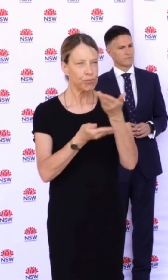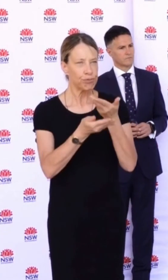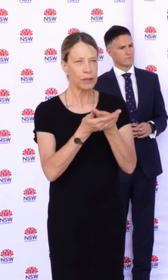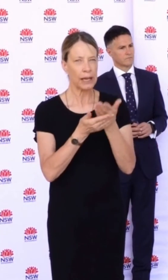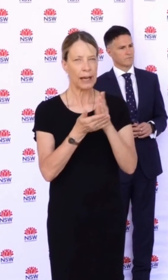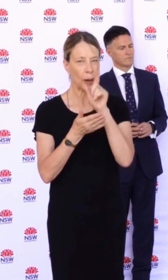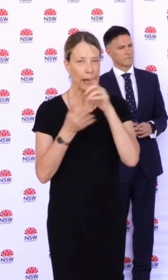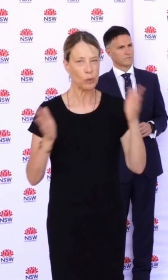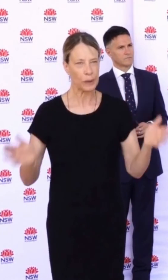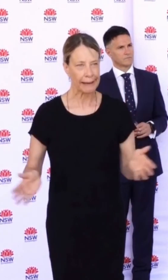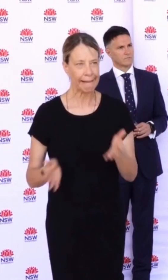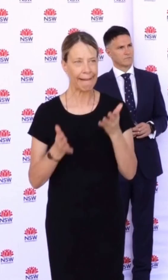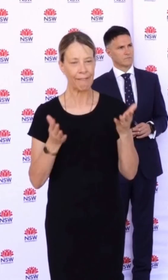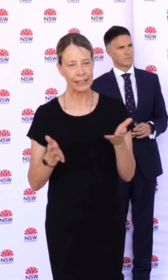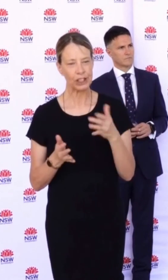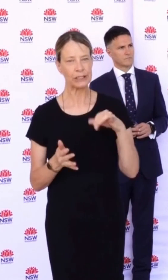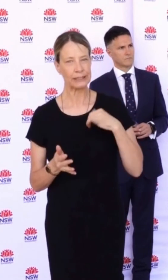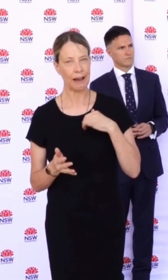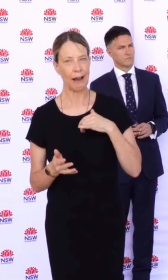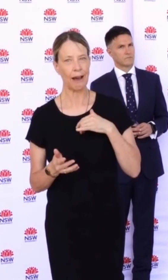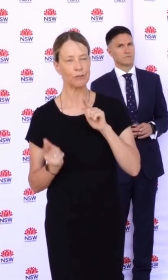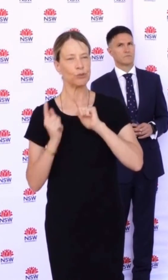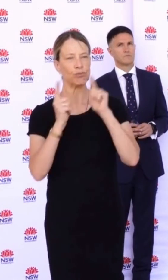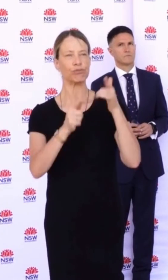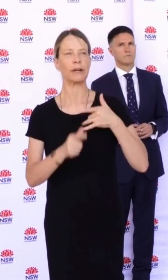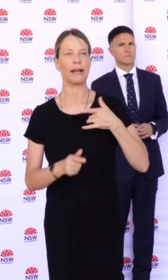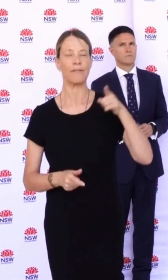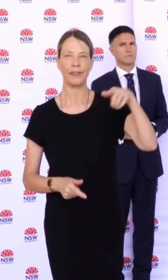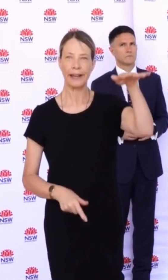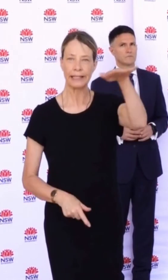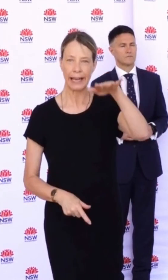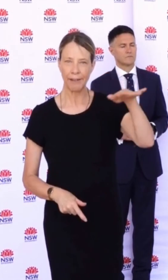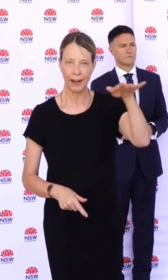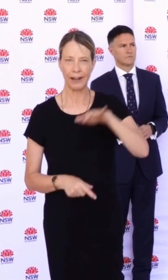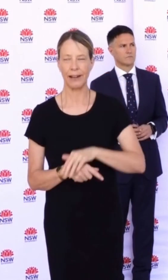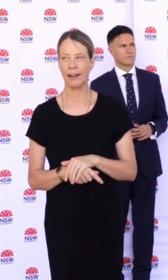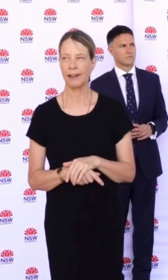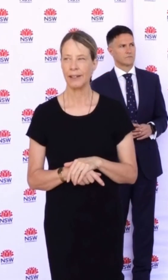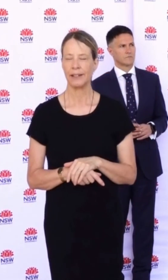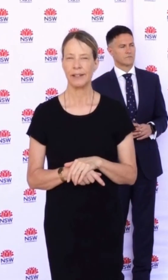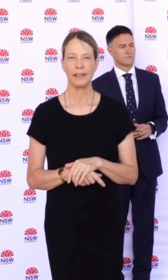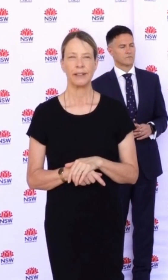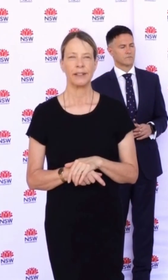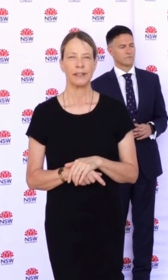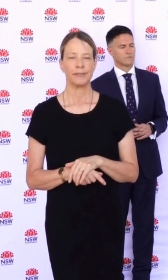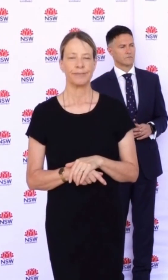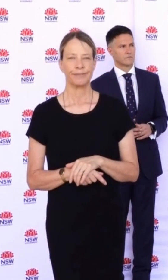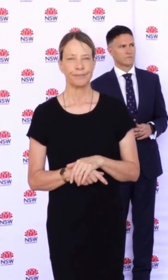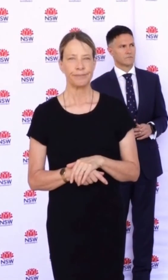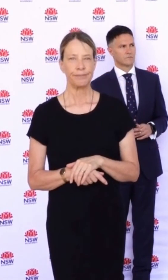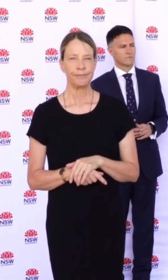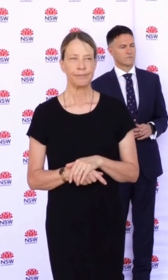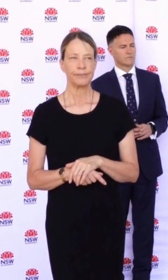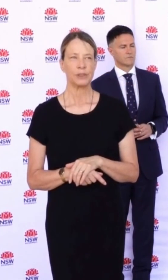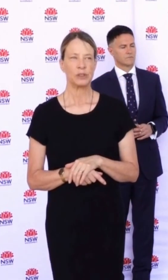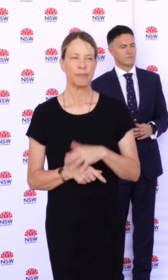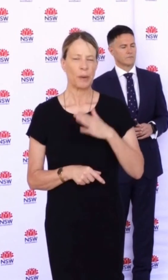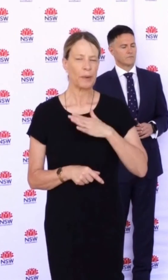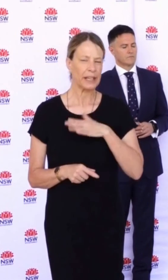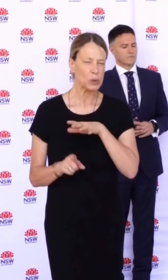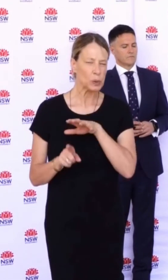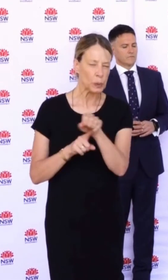doctors, can actually have world-class specialists giving them the advice and service that they need. But we're also doing a